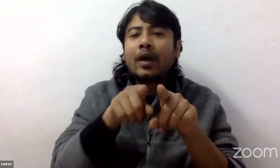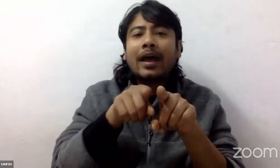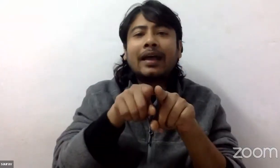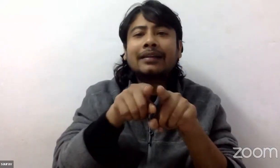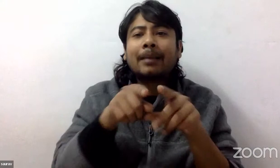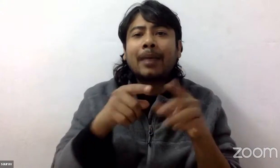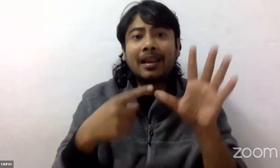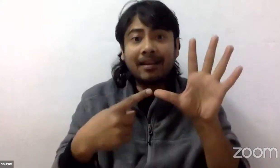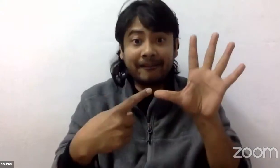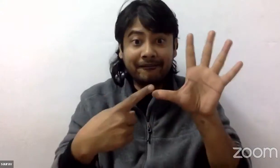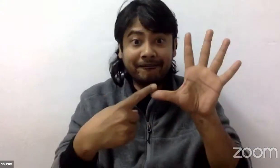is also fine.